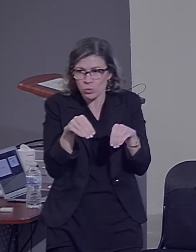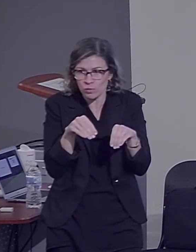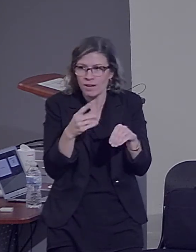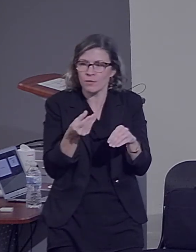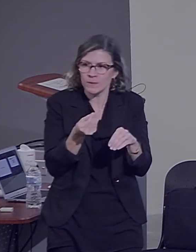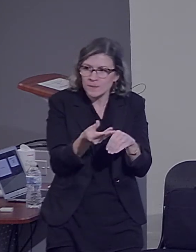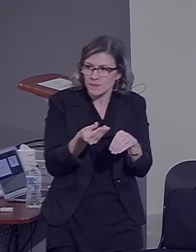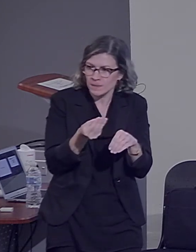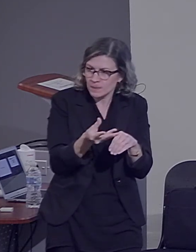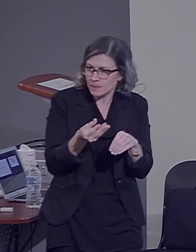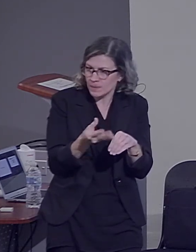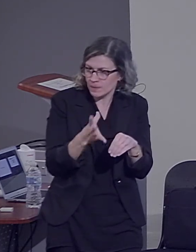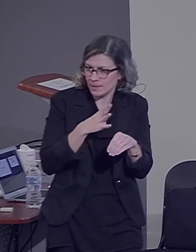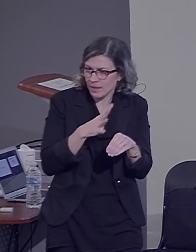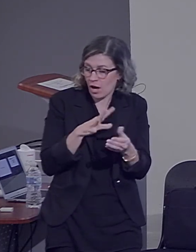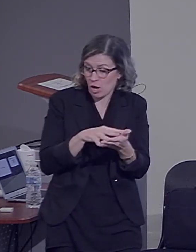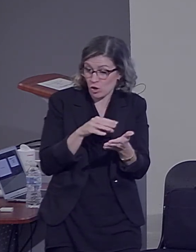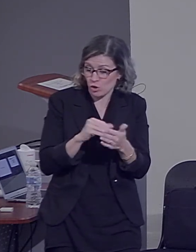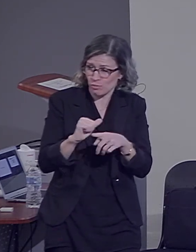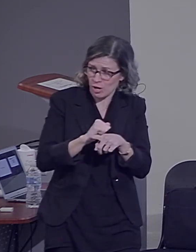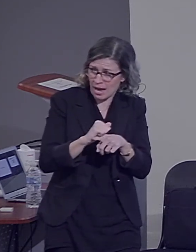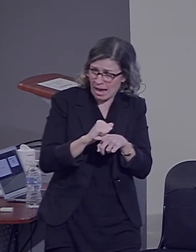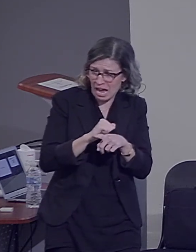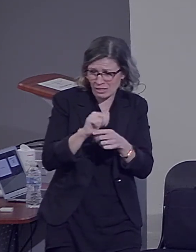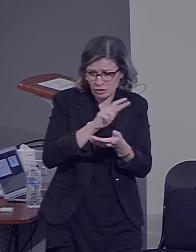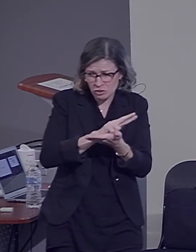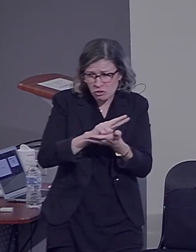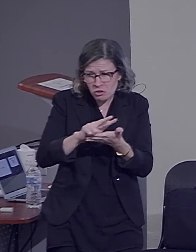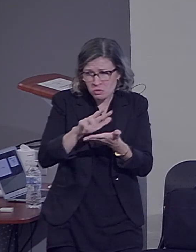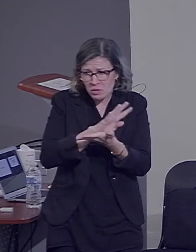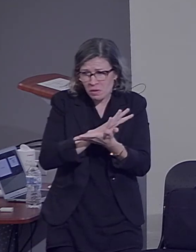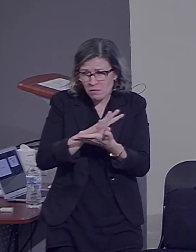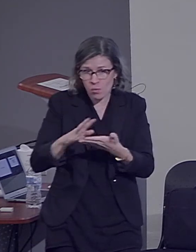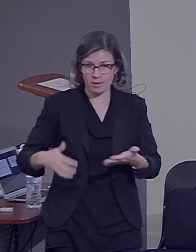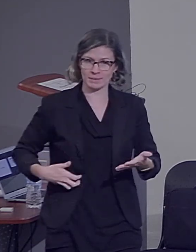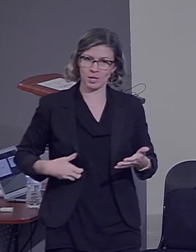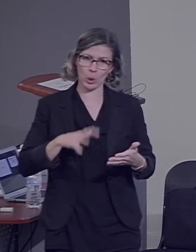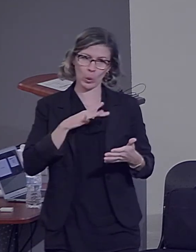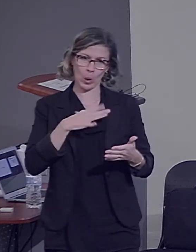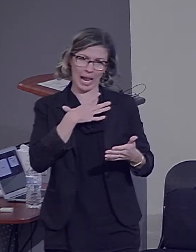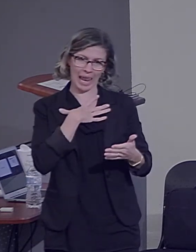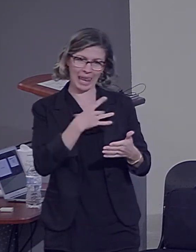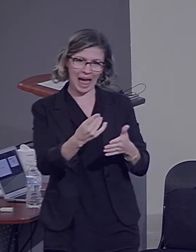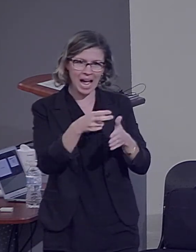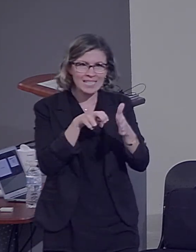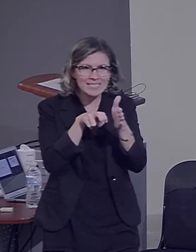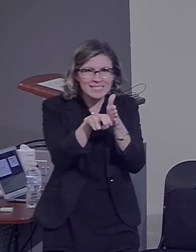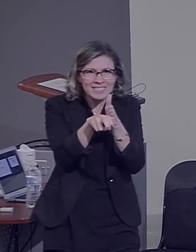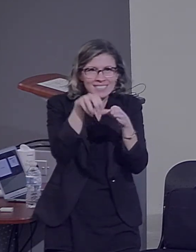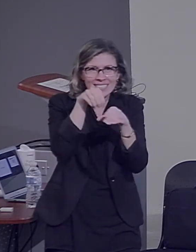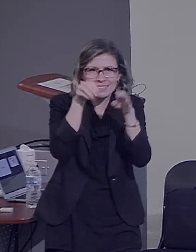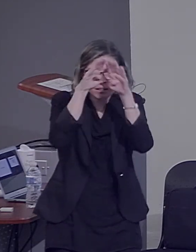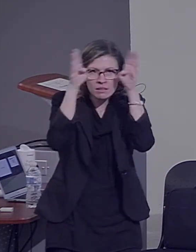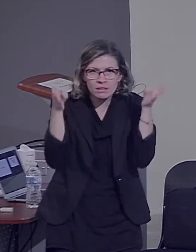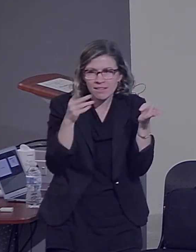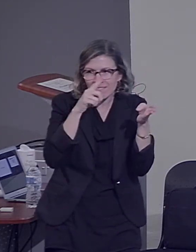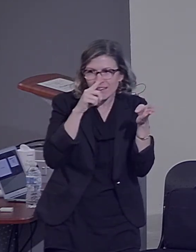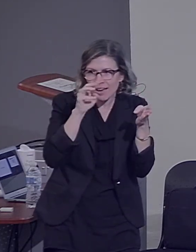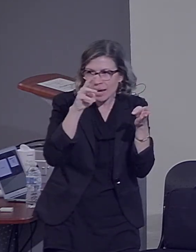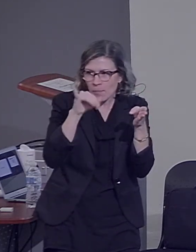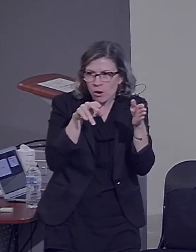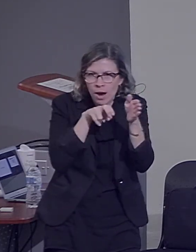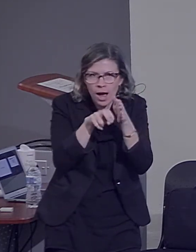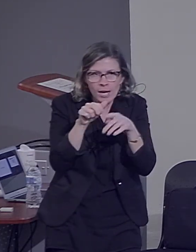after 3-4 weeks, the monkey liked it very much to go inside this box in order to be